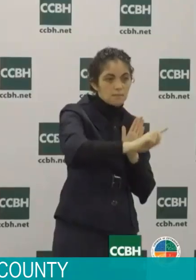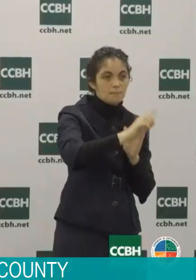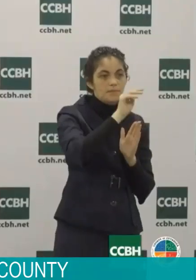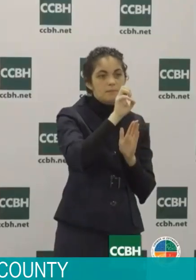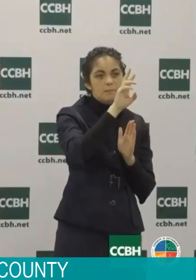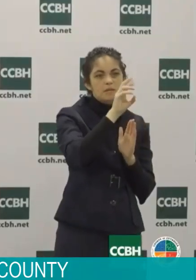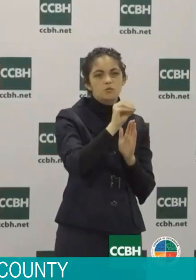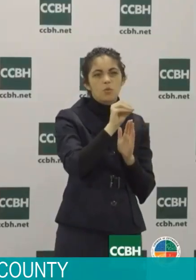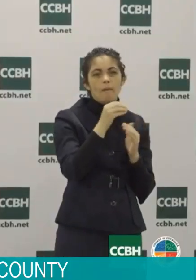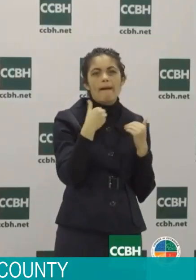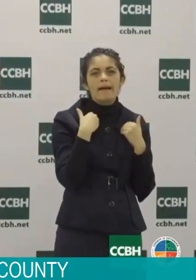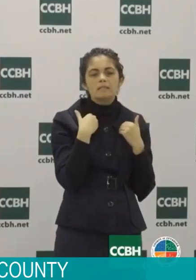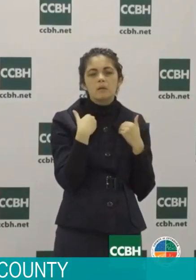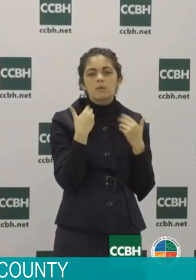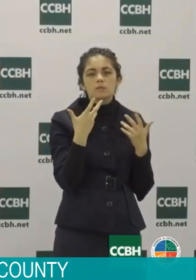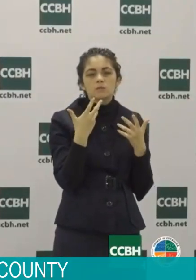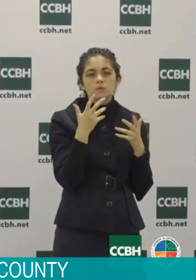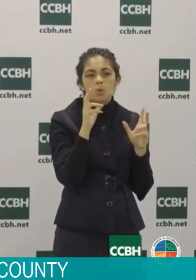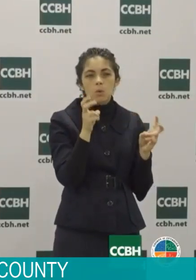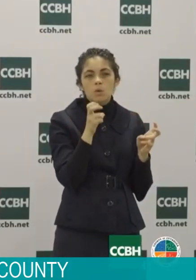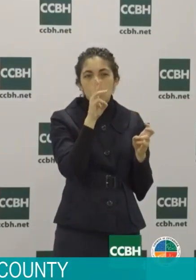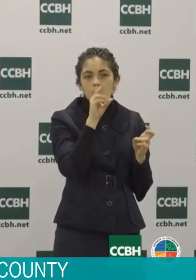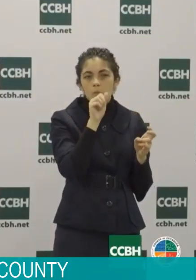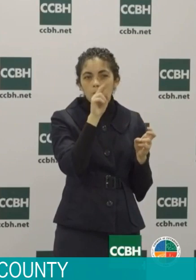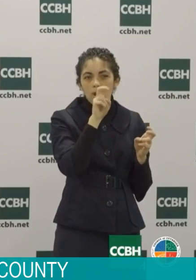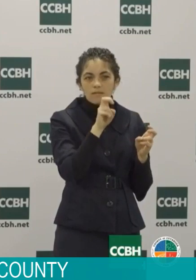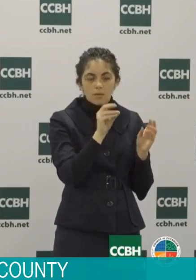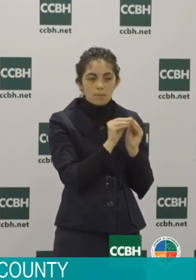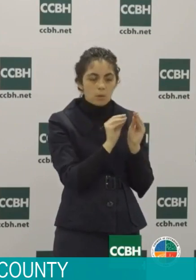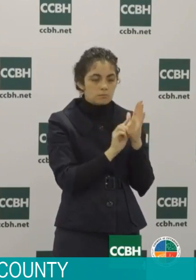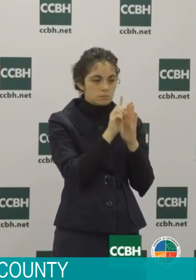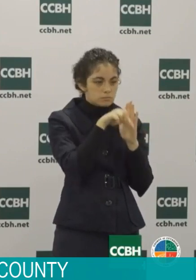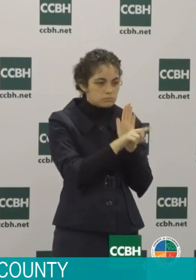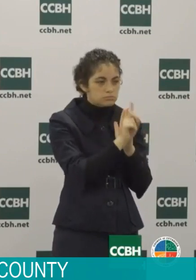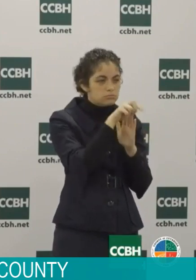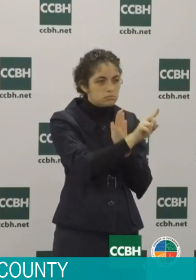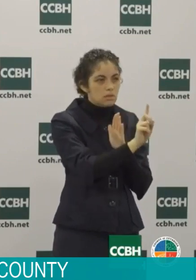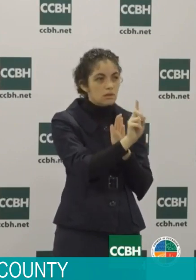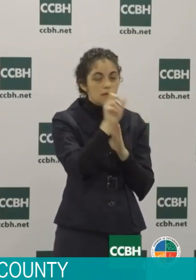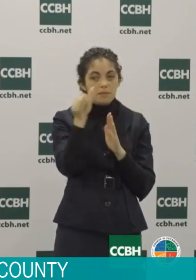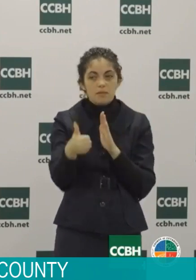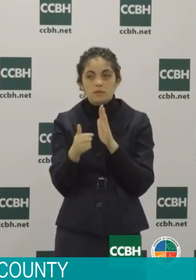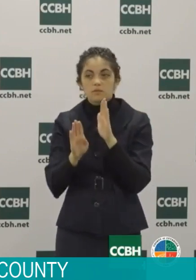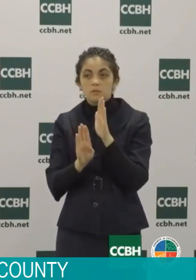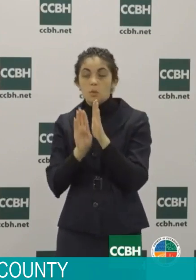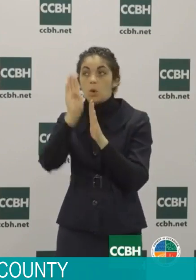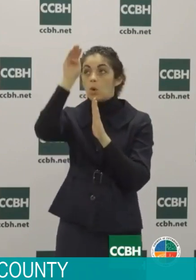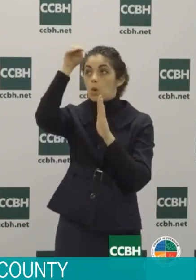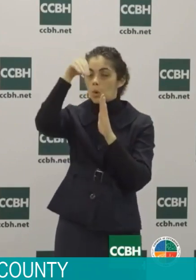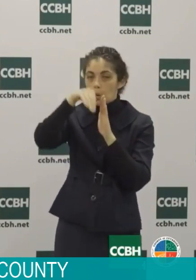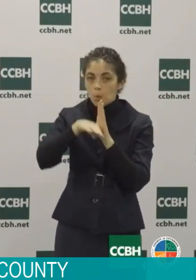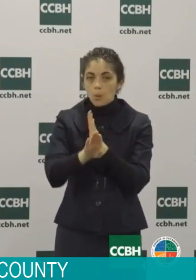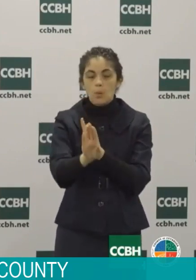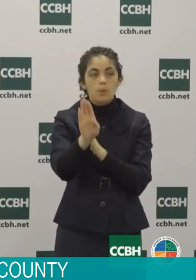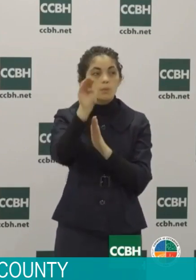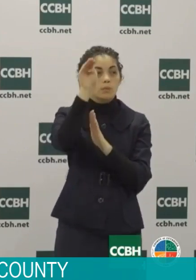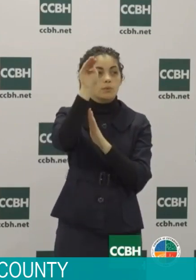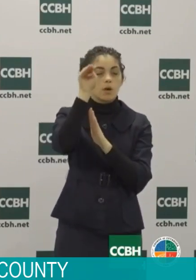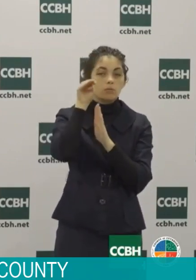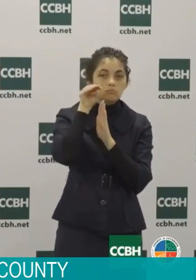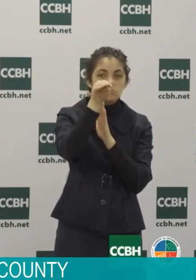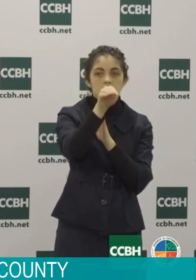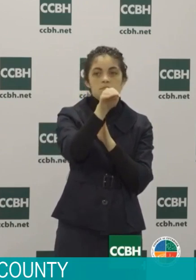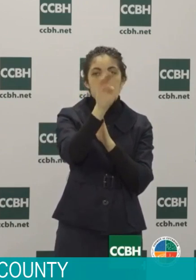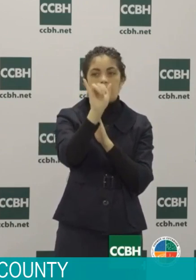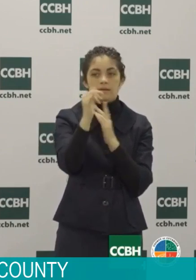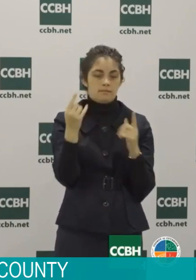Health model has some up and down over a longer period of time as opposed to some of the other models that have the big epi curve that reaches a peak and then flattens